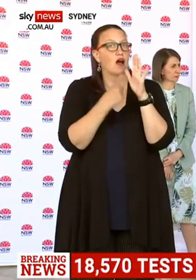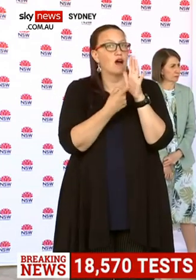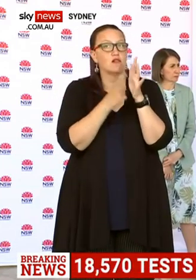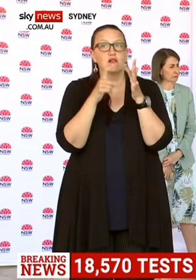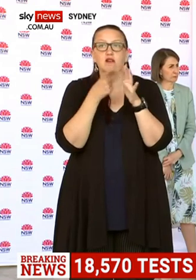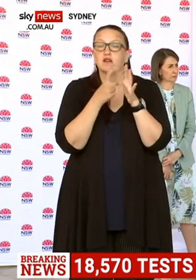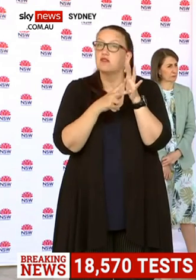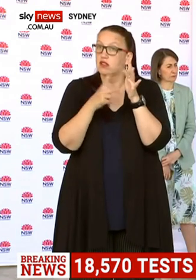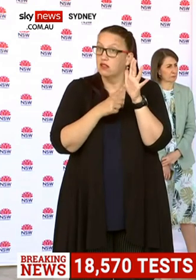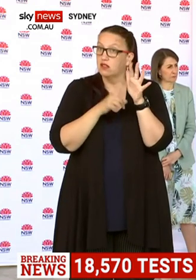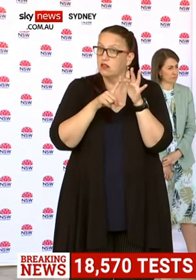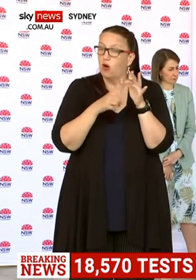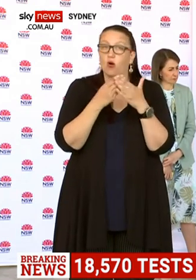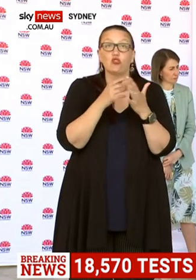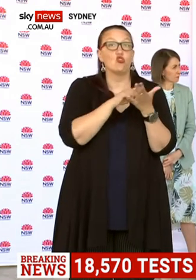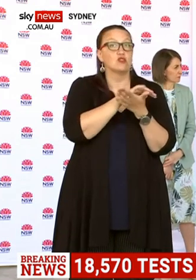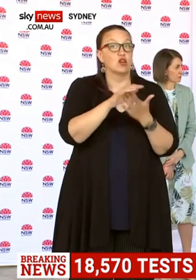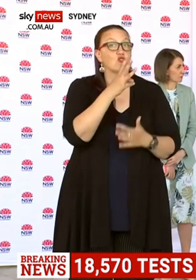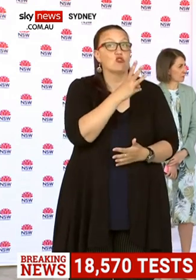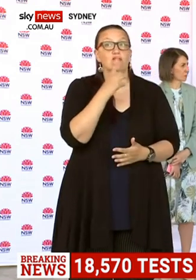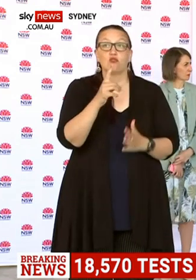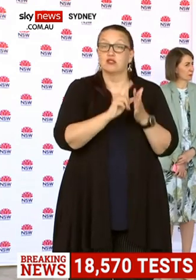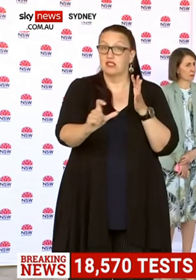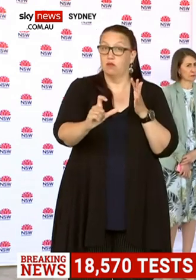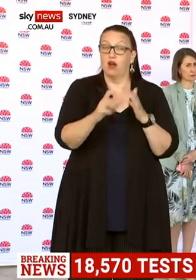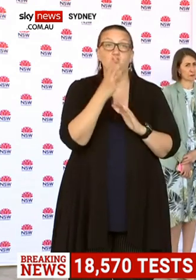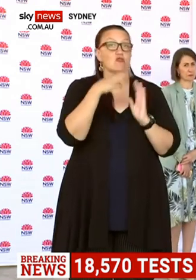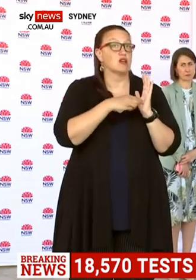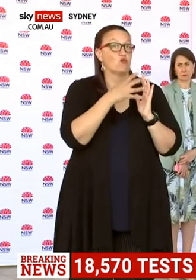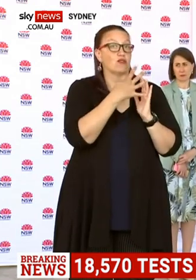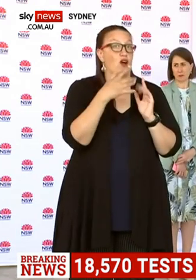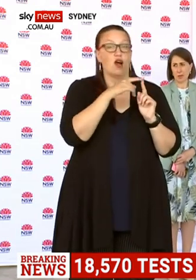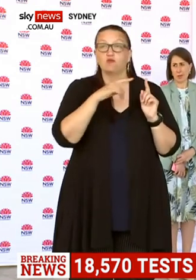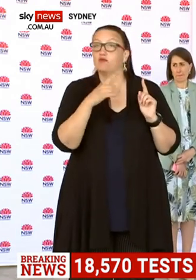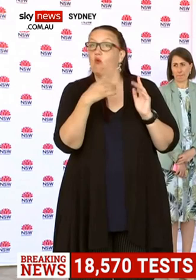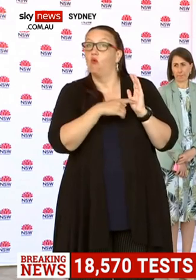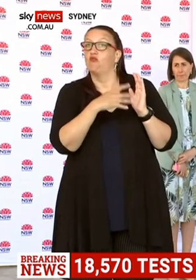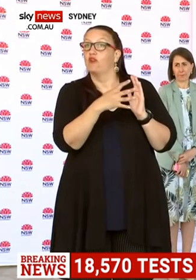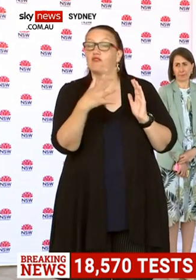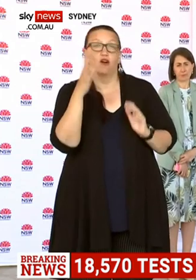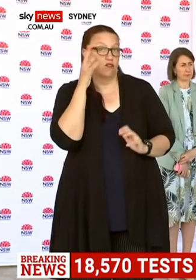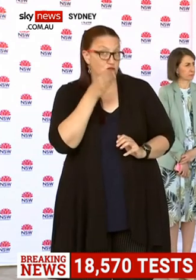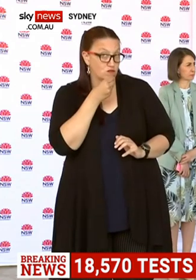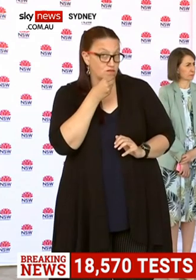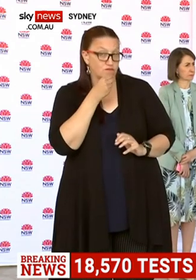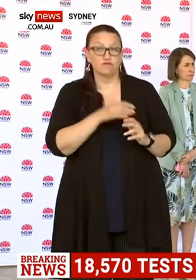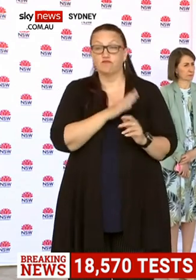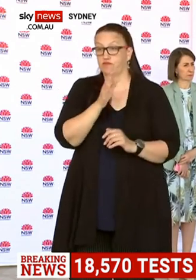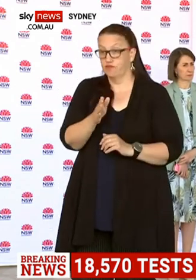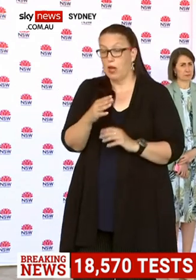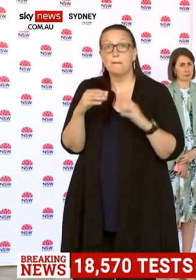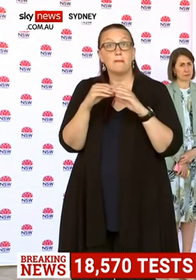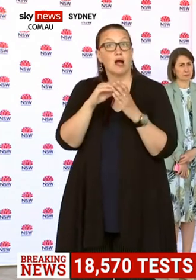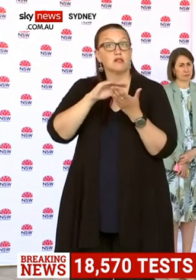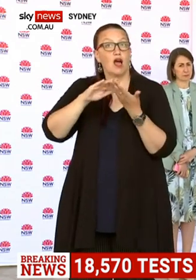on Thursday the 31st of December, between 3:45 p.m. and 4:45 p.m. The Bankstown